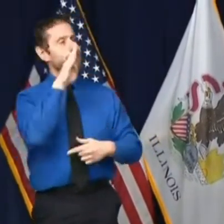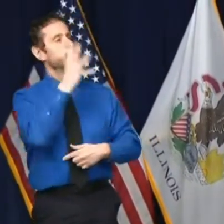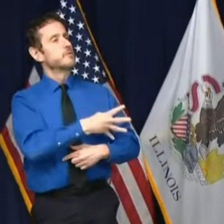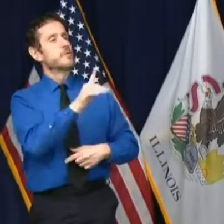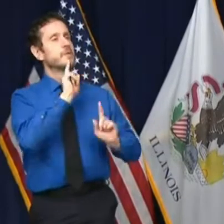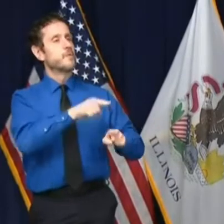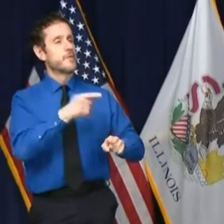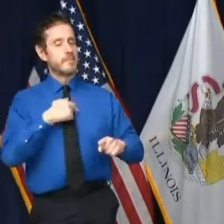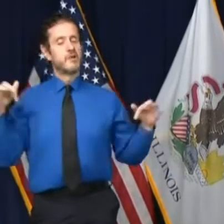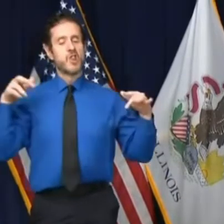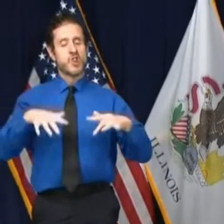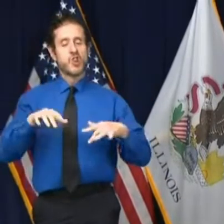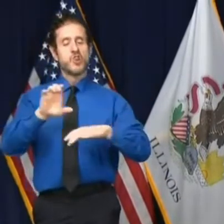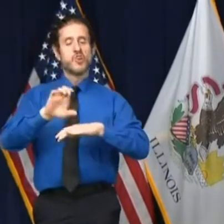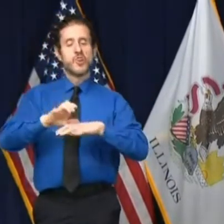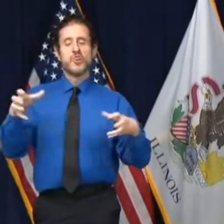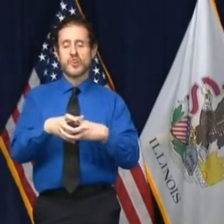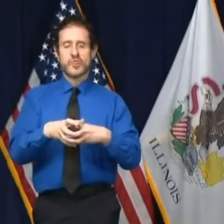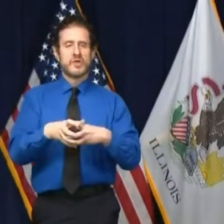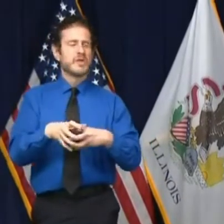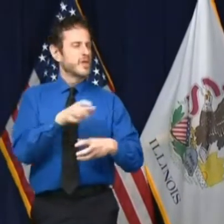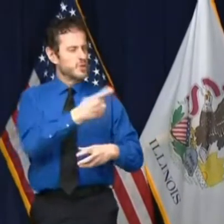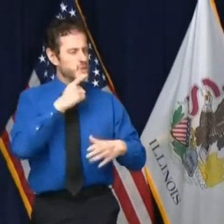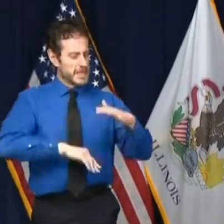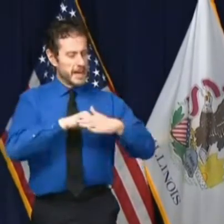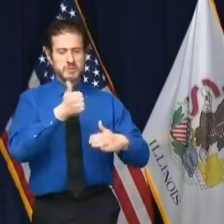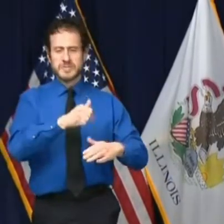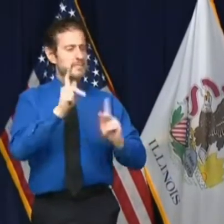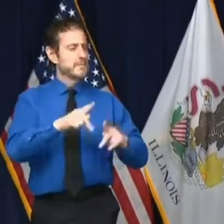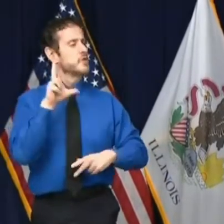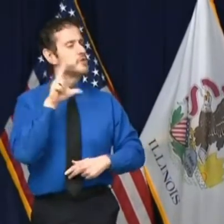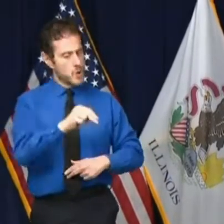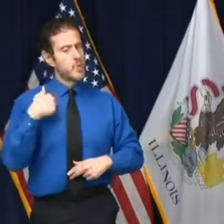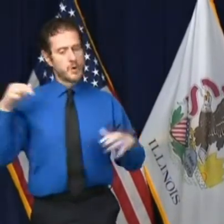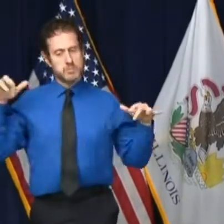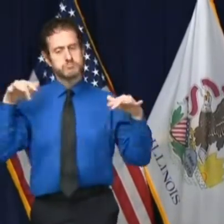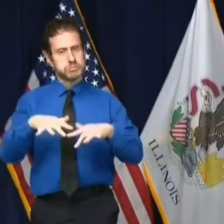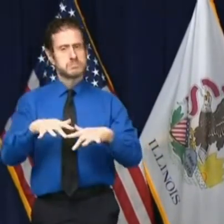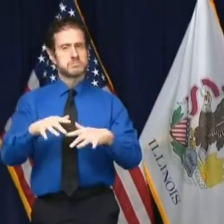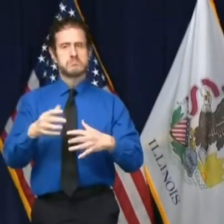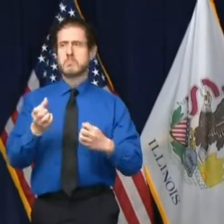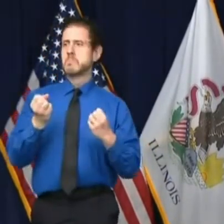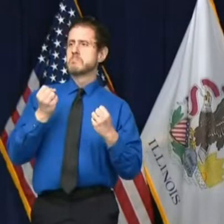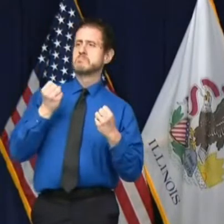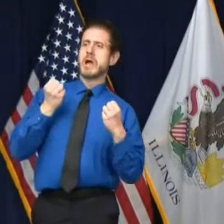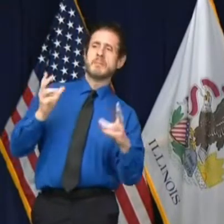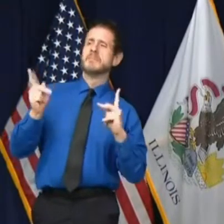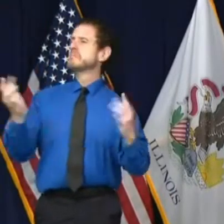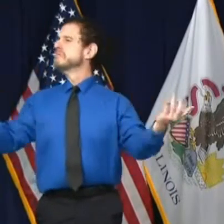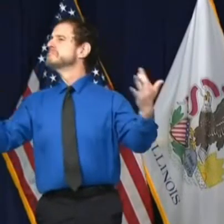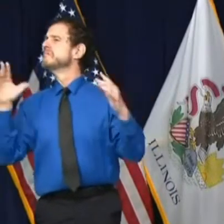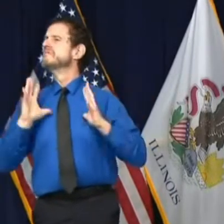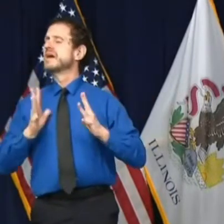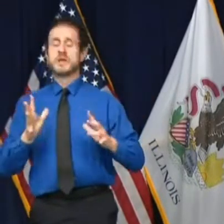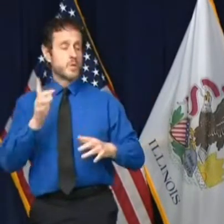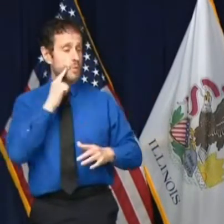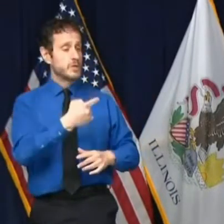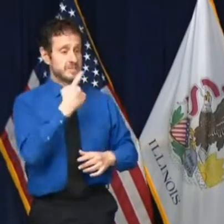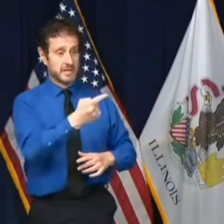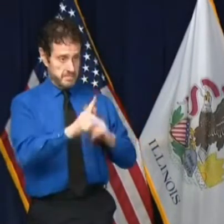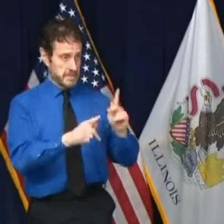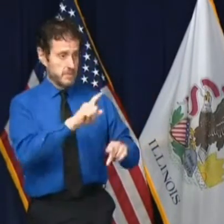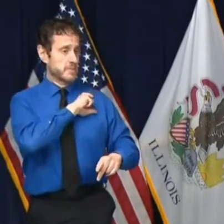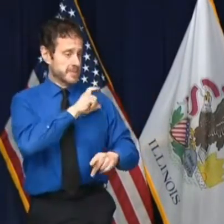and the gathering order of no more than 10 people, will you urge authorities to step in and do something more than